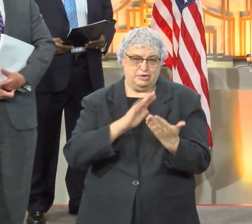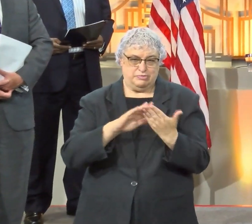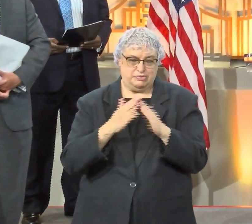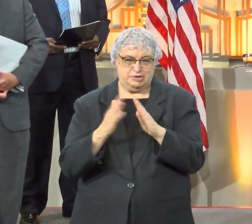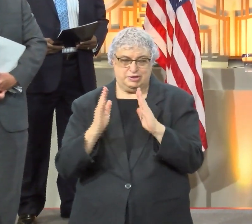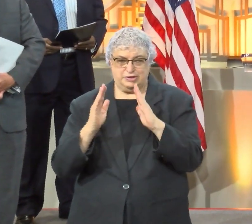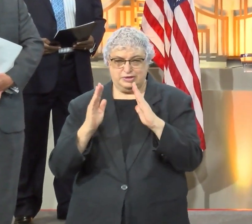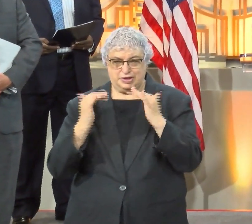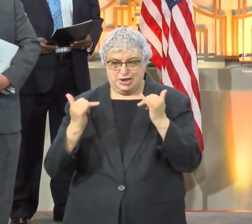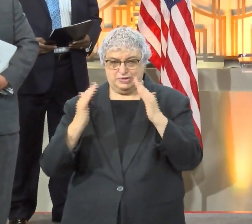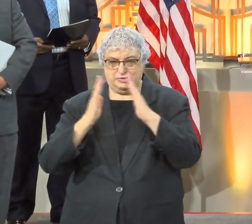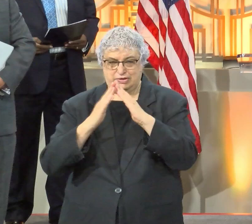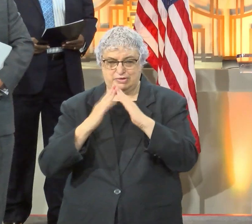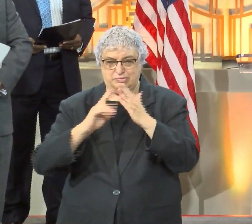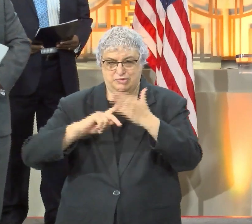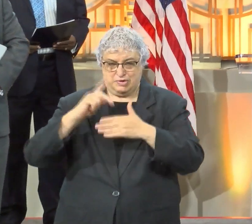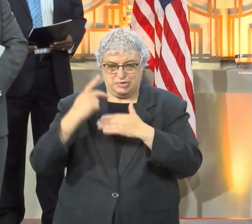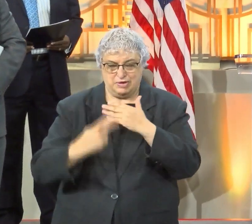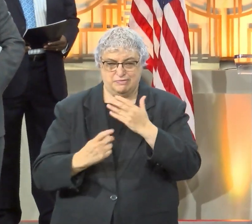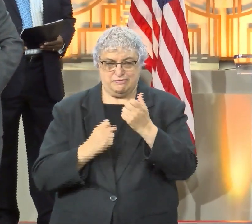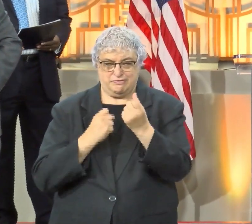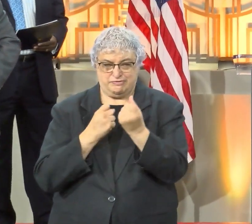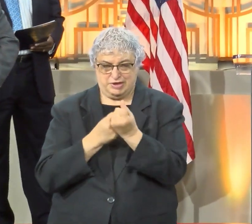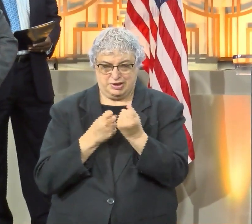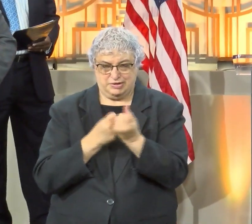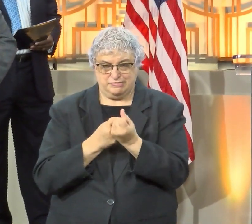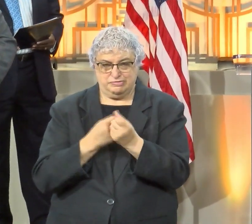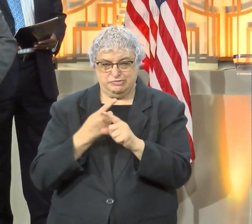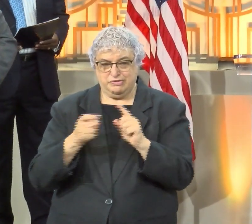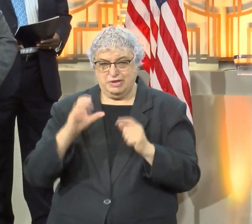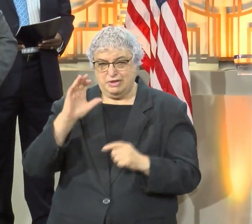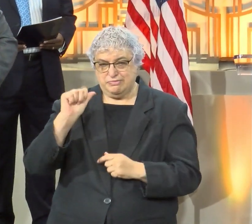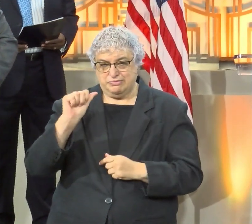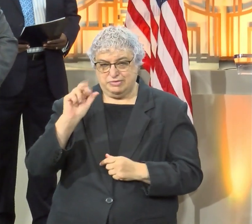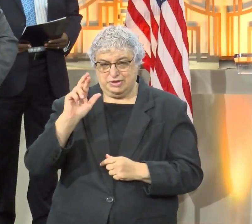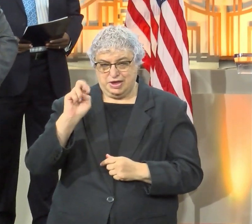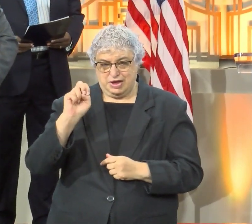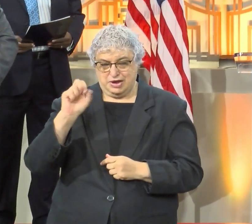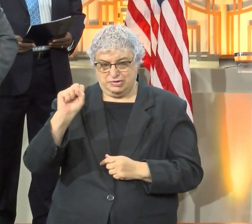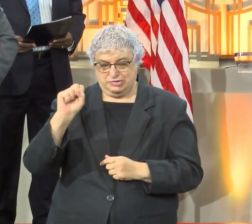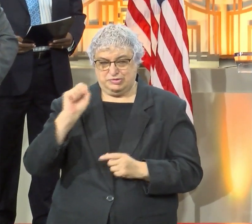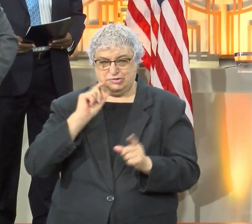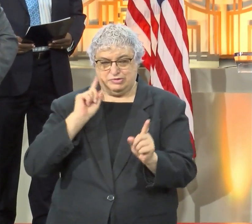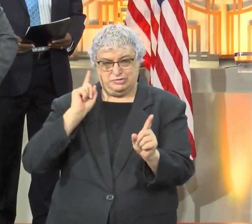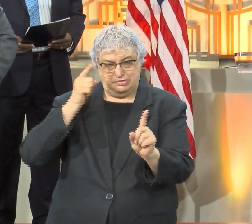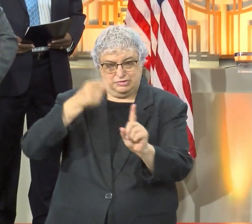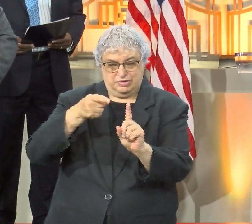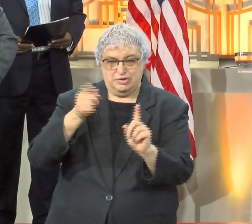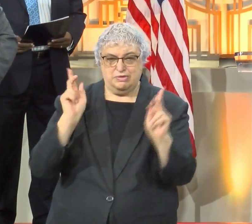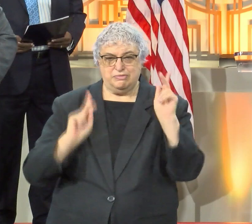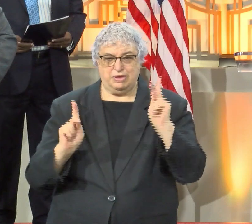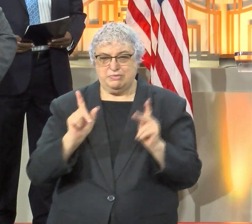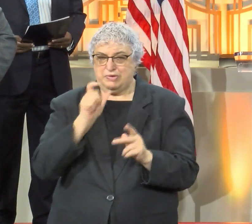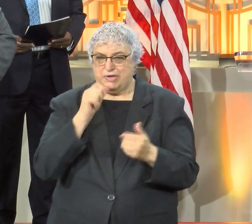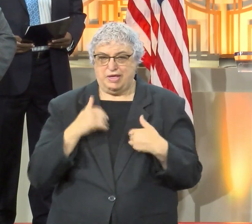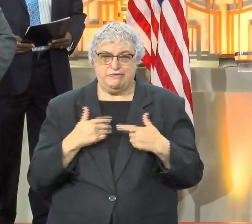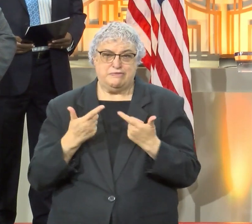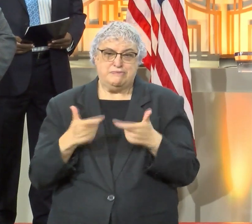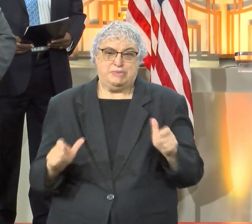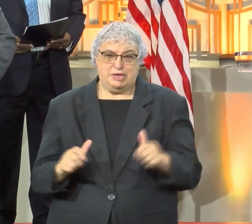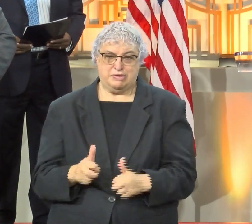city has responded with programs and funding provided by the CARES Act to directly benefit our most vulnerable